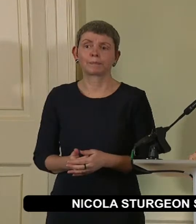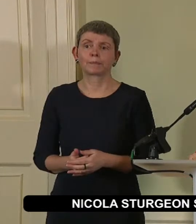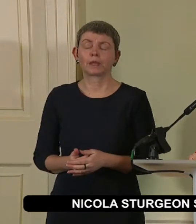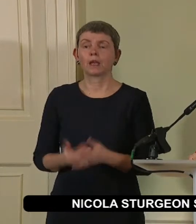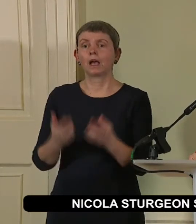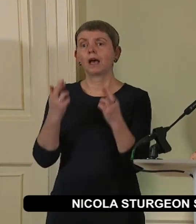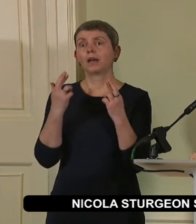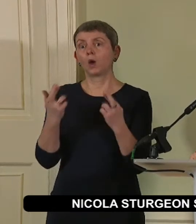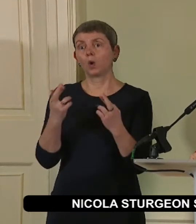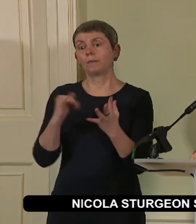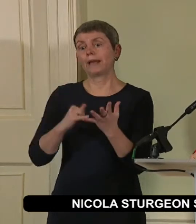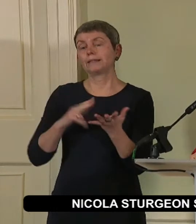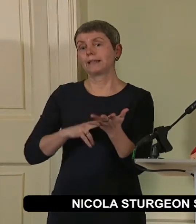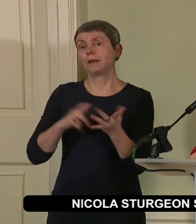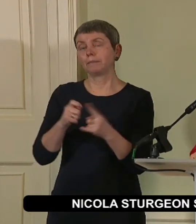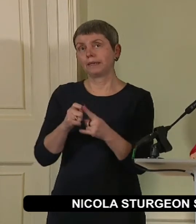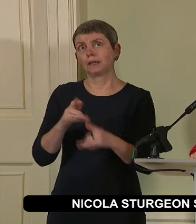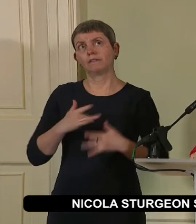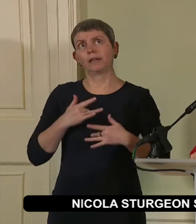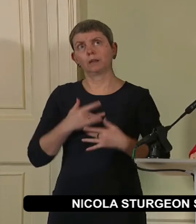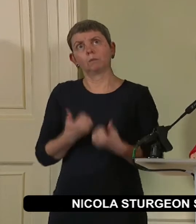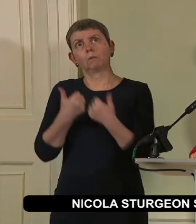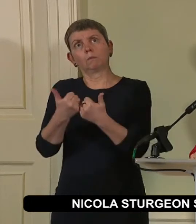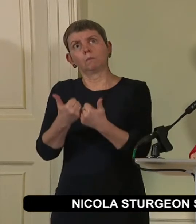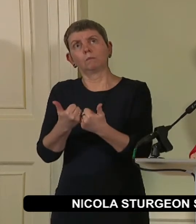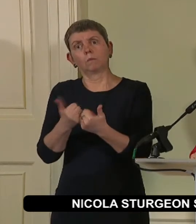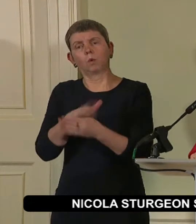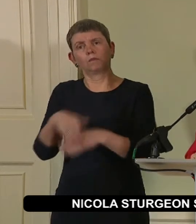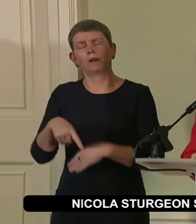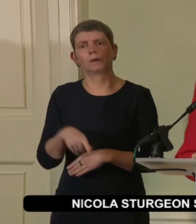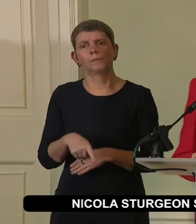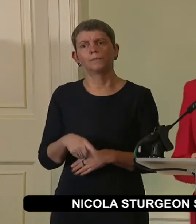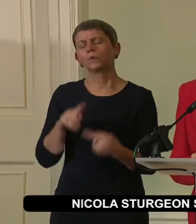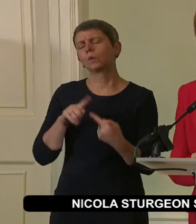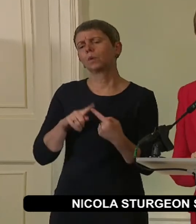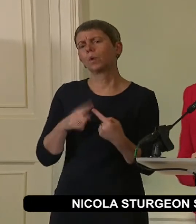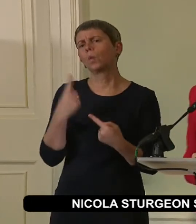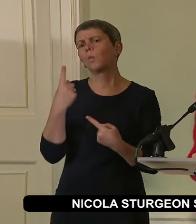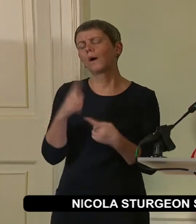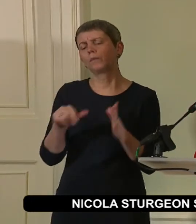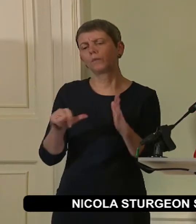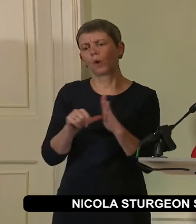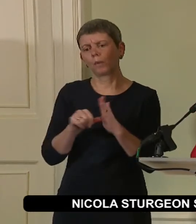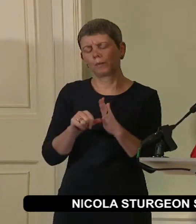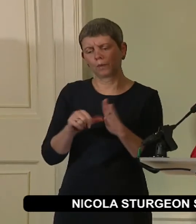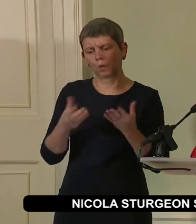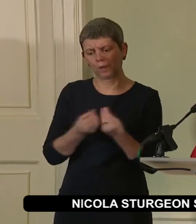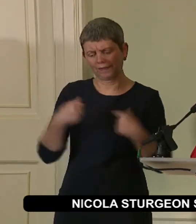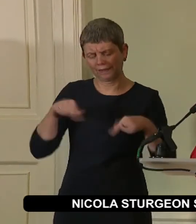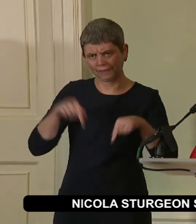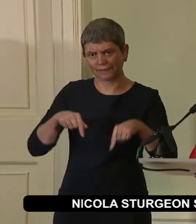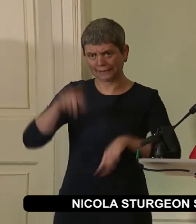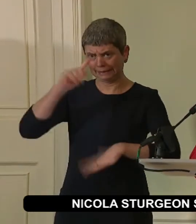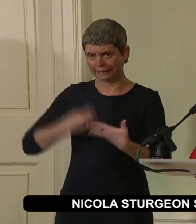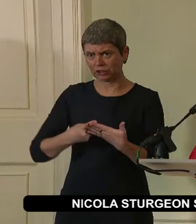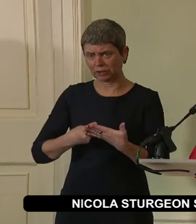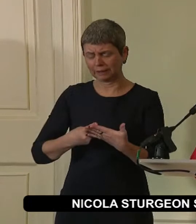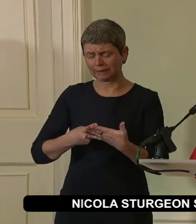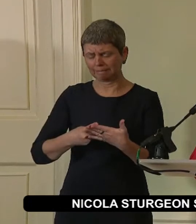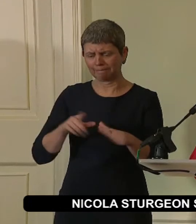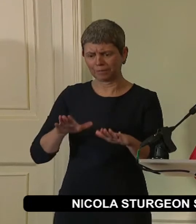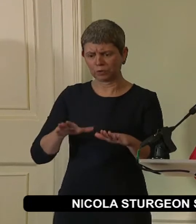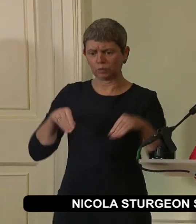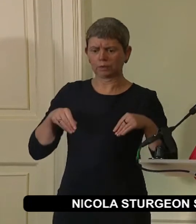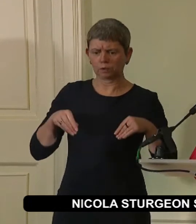We'll take heart from. One of the difficulties in coming to terms with this decision is that I am